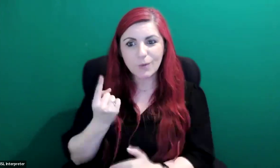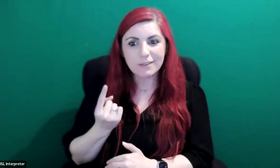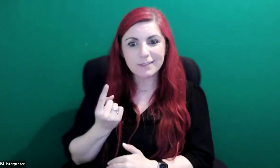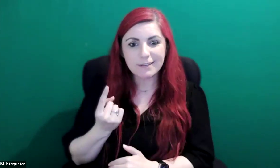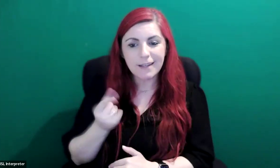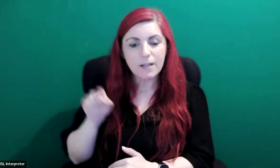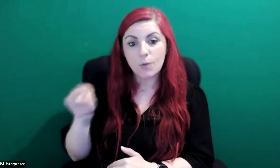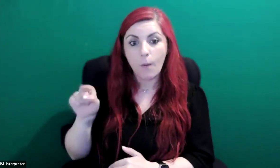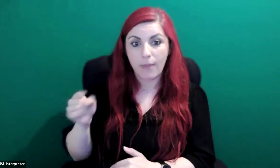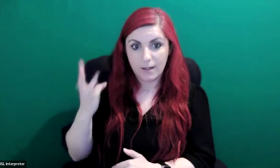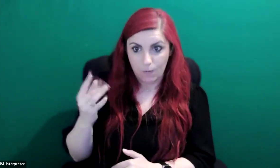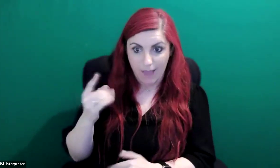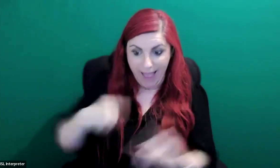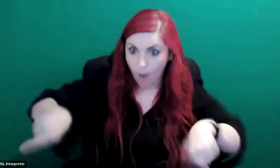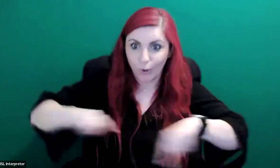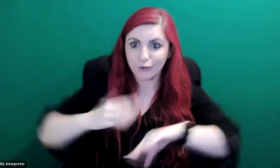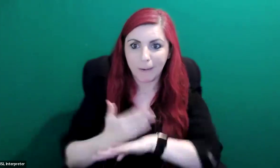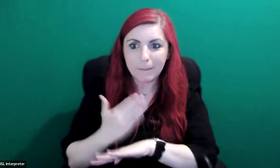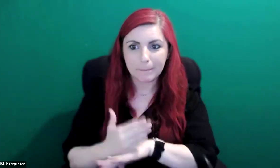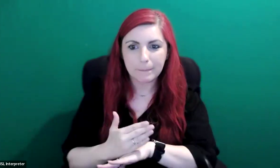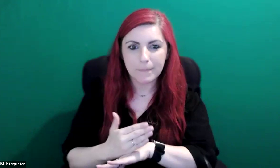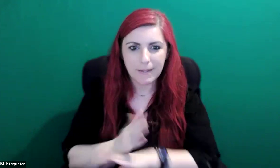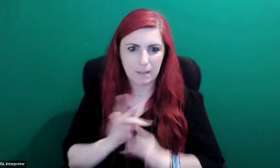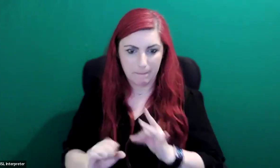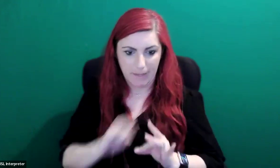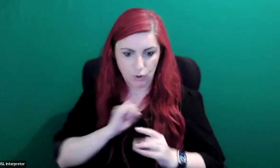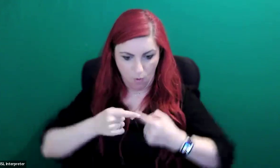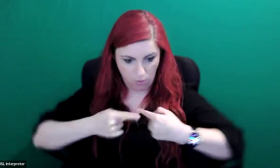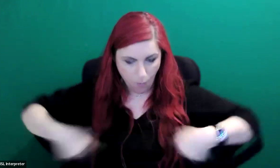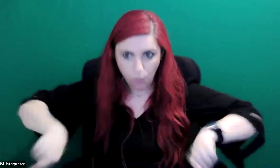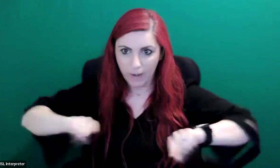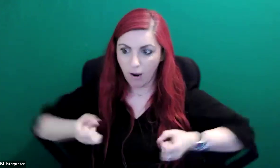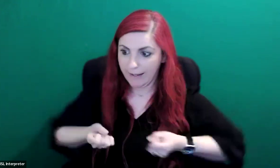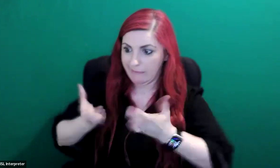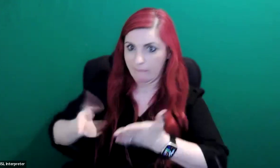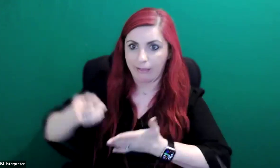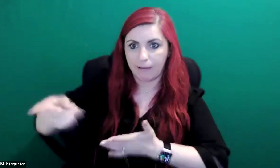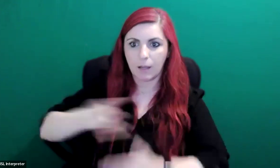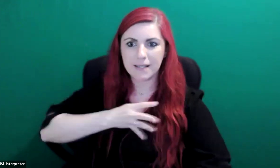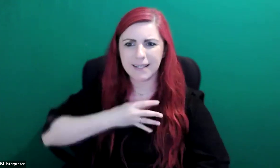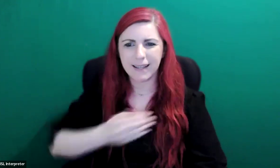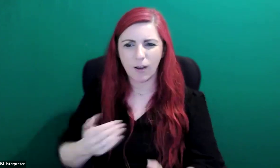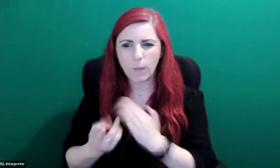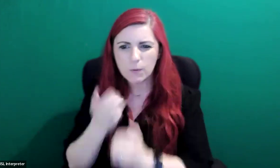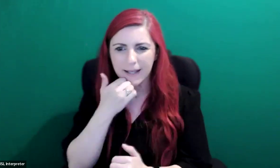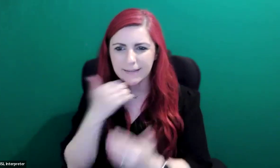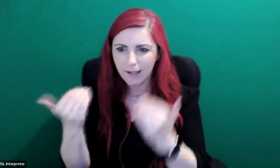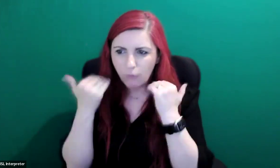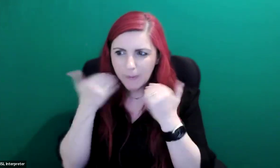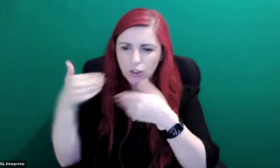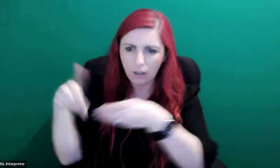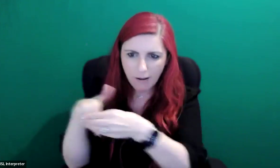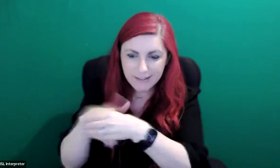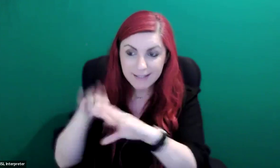So this is where all of us come in, and it's really important that we can provide that context and up-to-date information to the